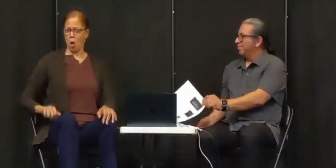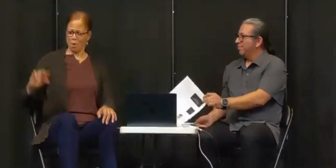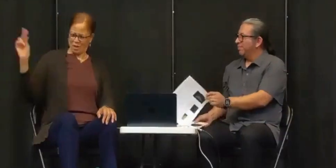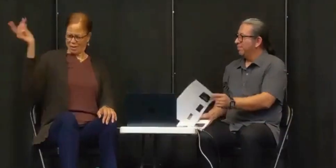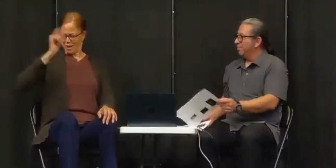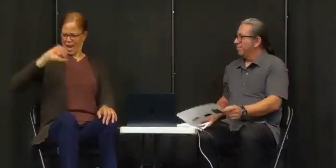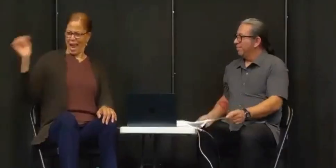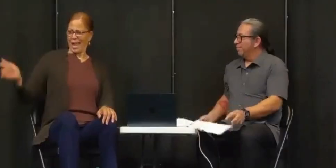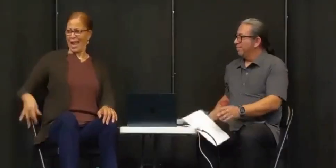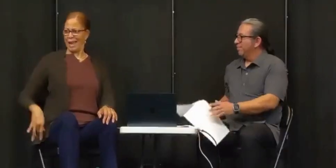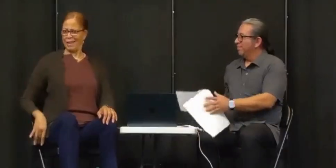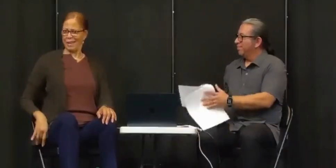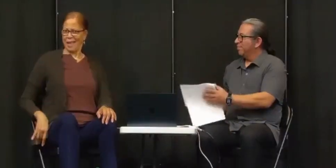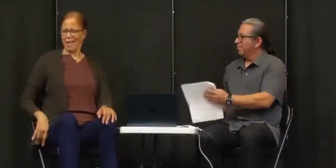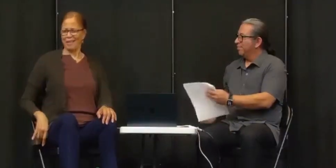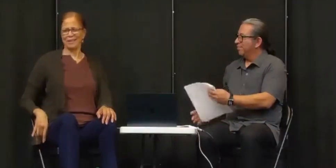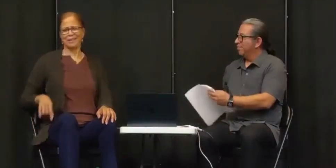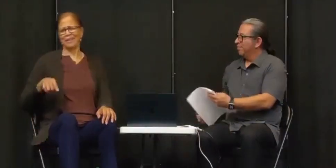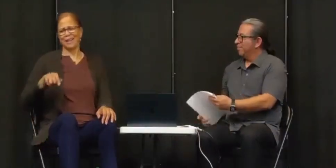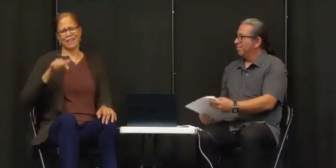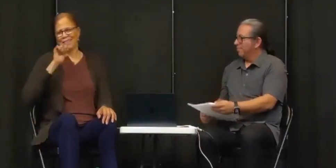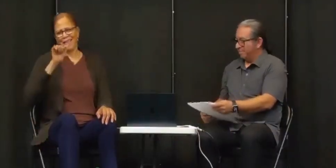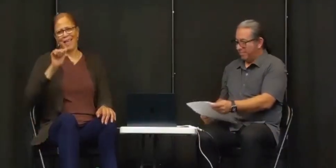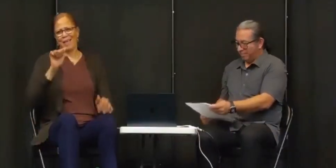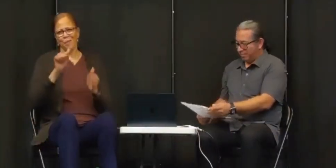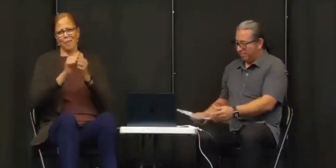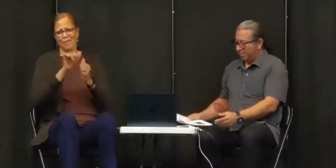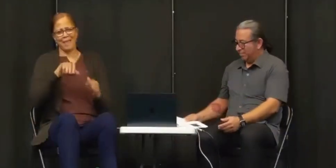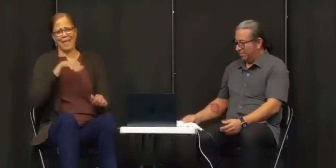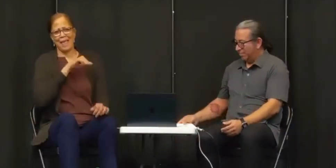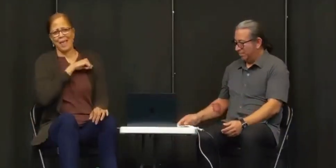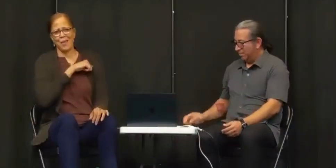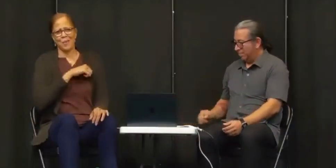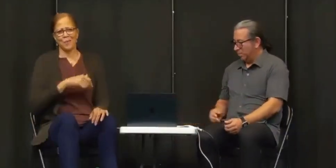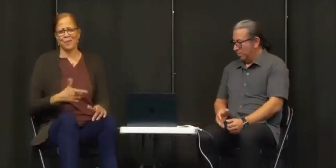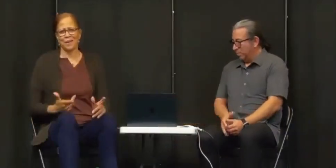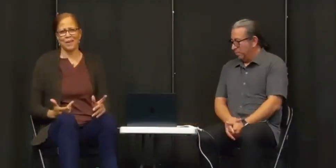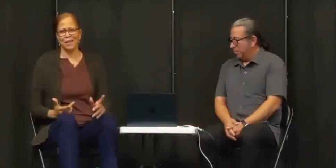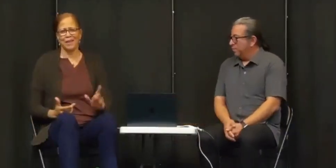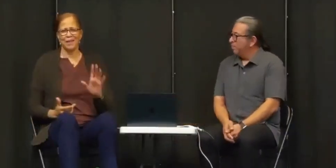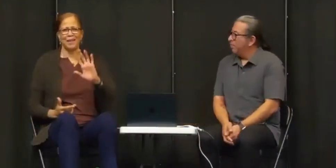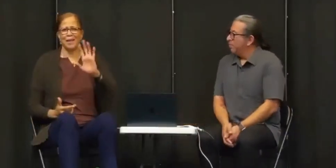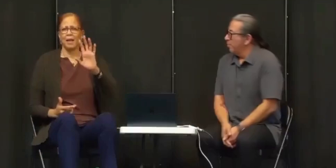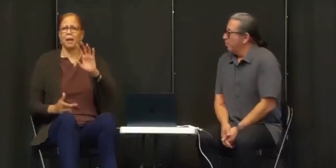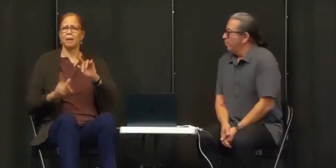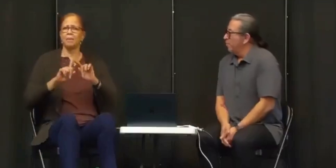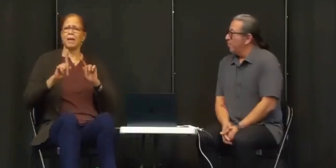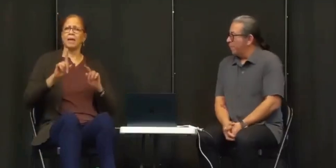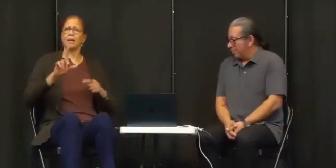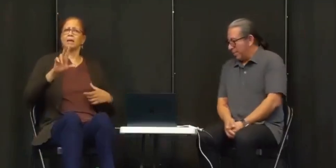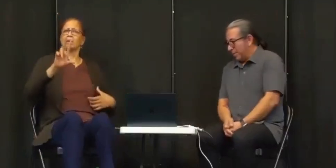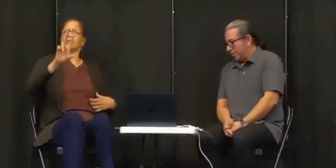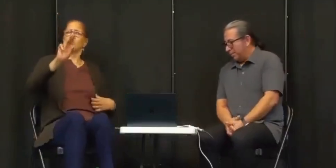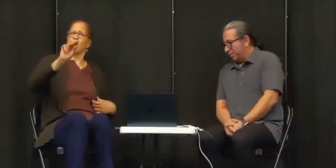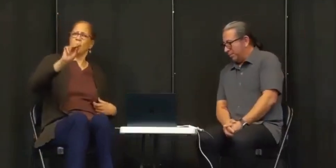Rather than just saying like, no, I'm not doing that. Not with that attitude, right?